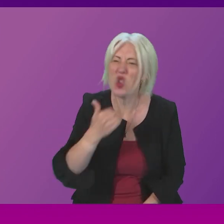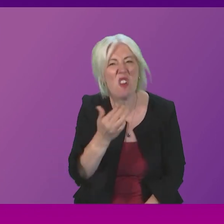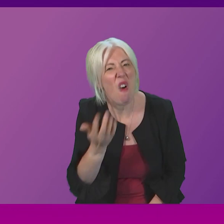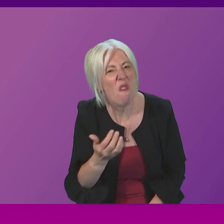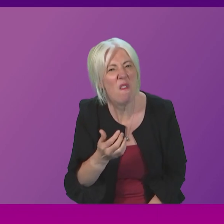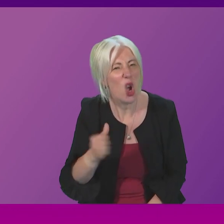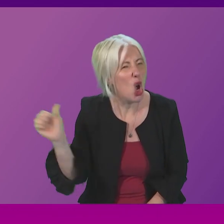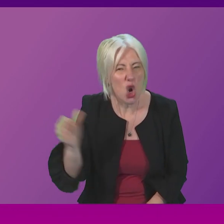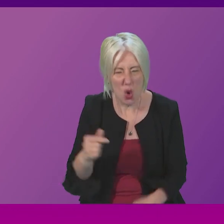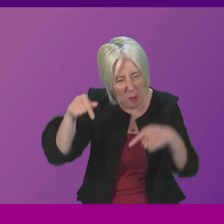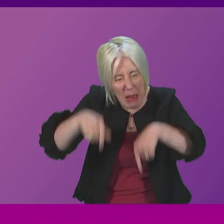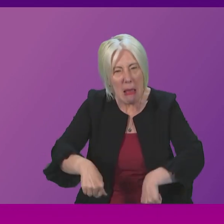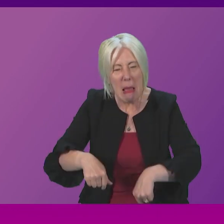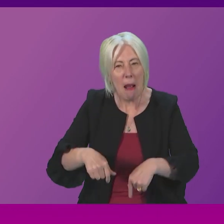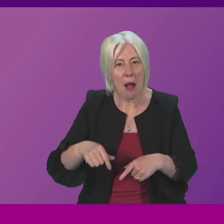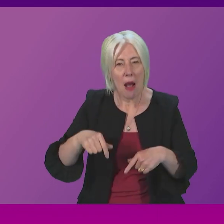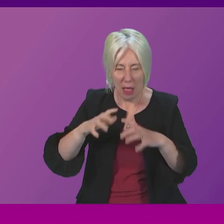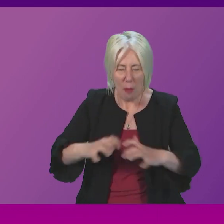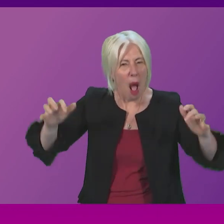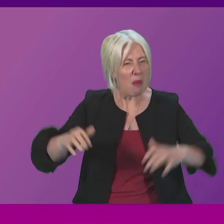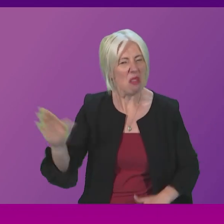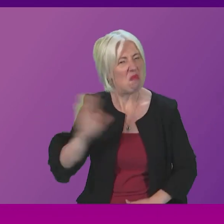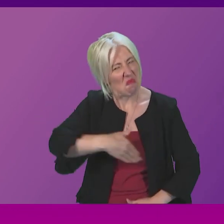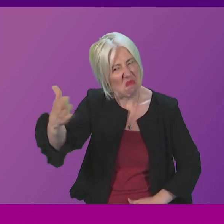don't deserve our seats in this place.